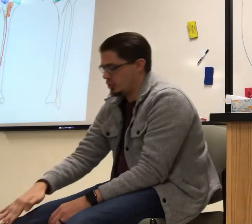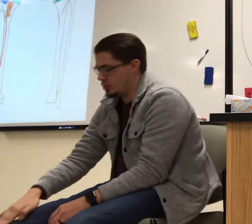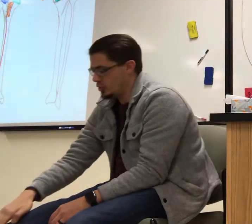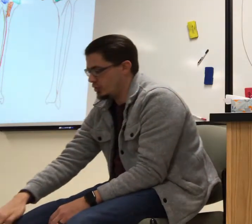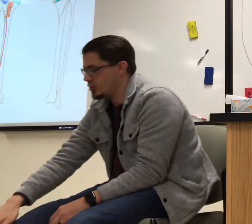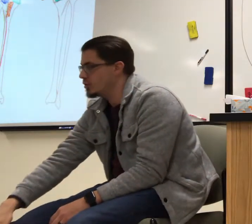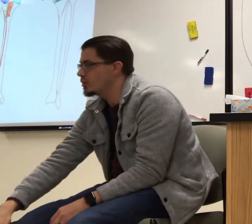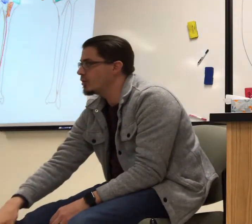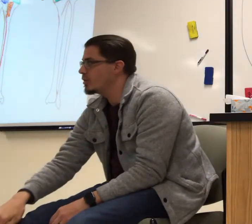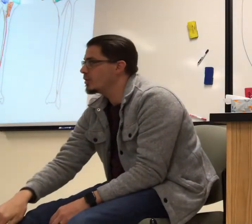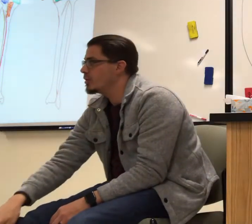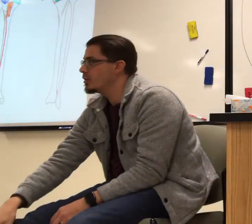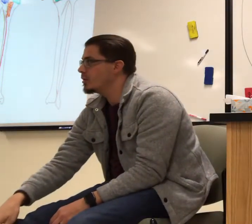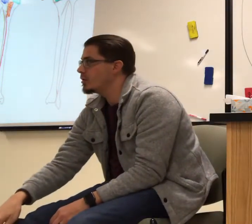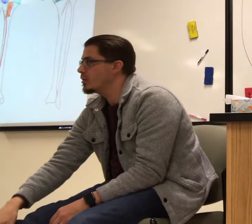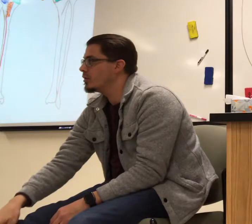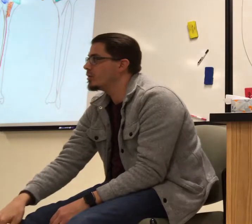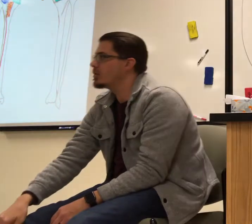of shaft